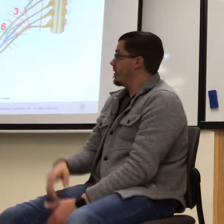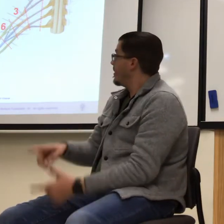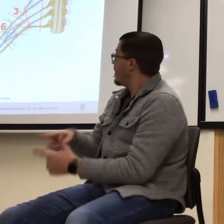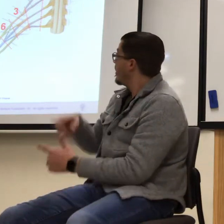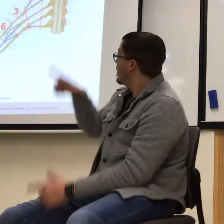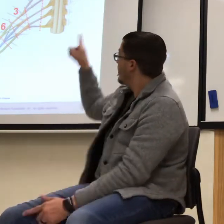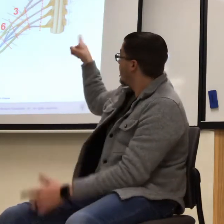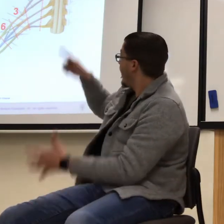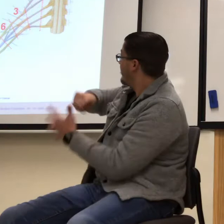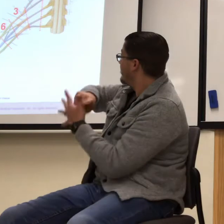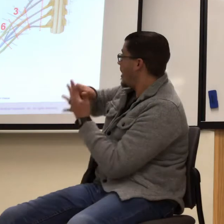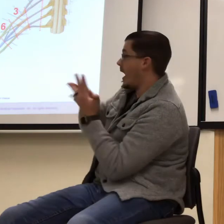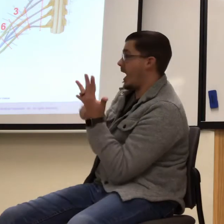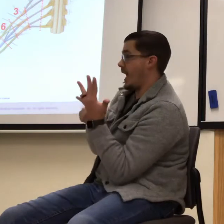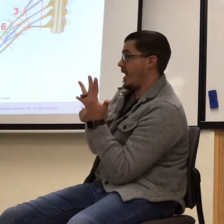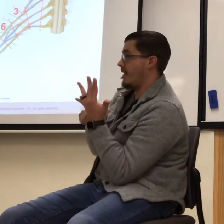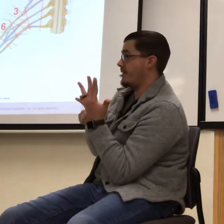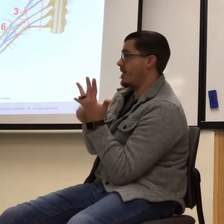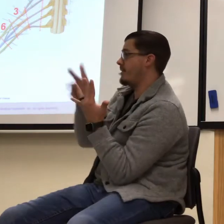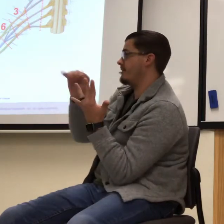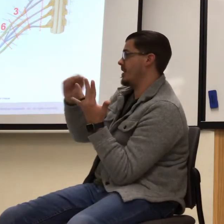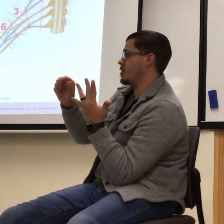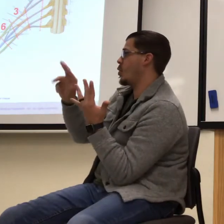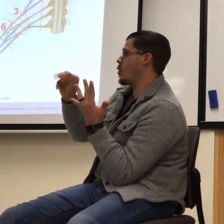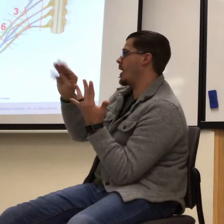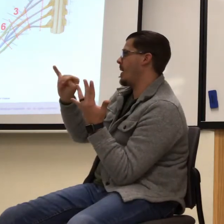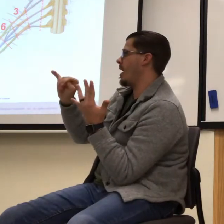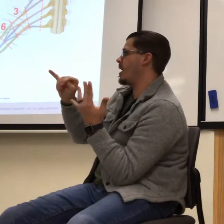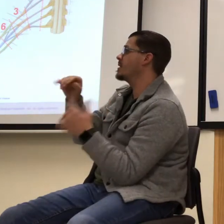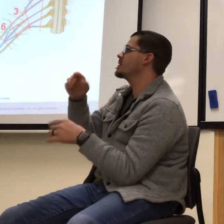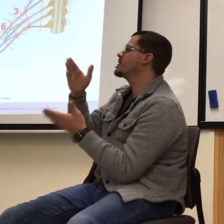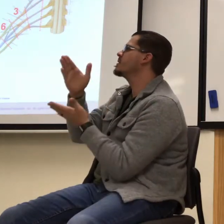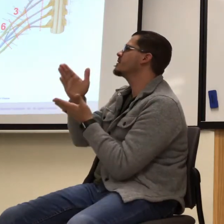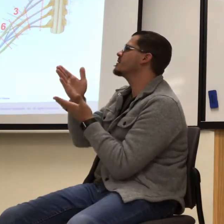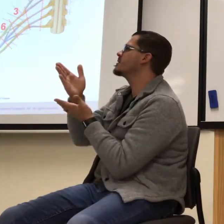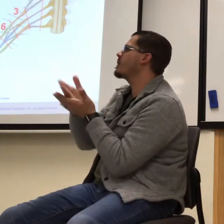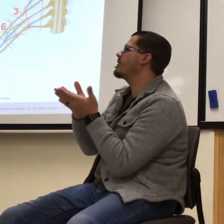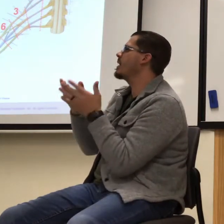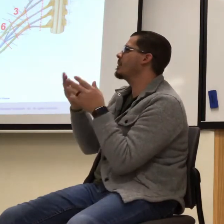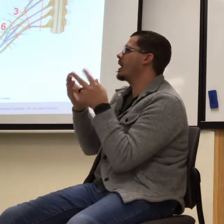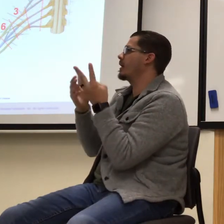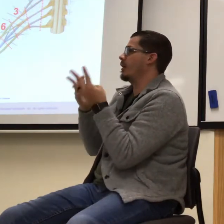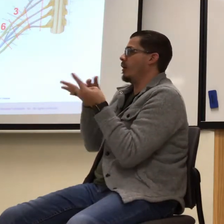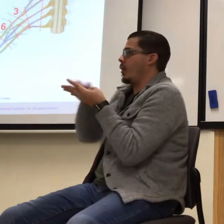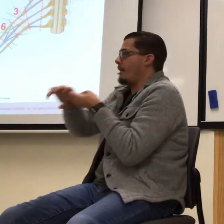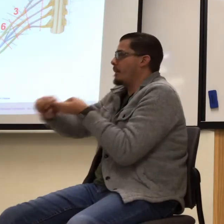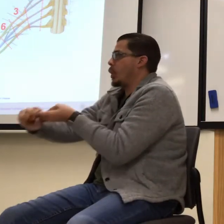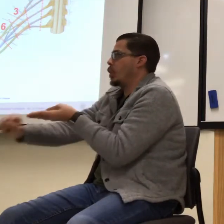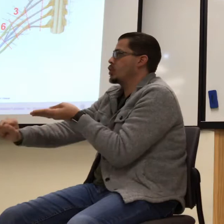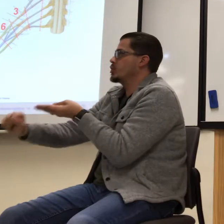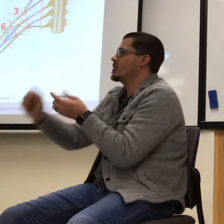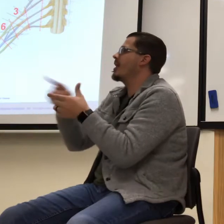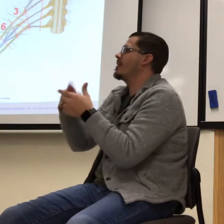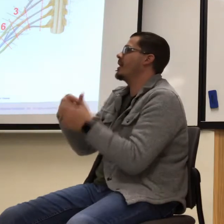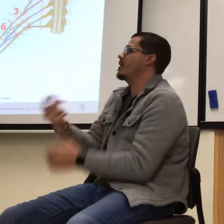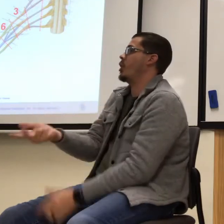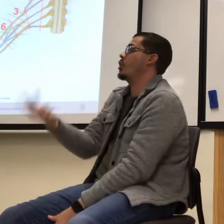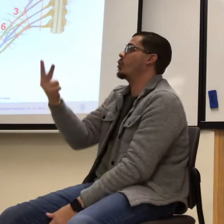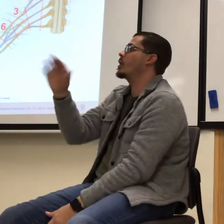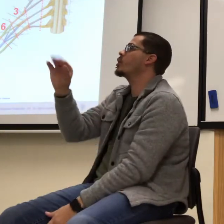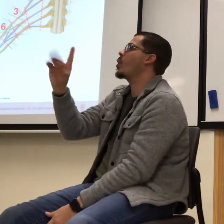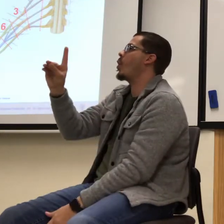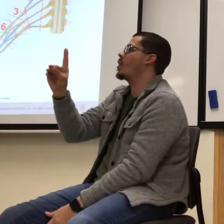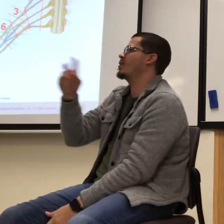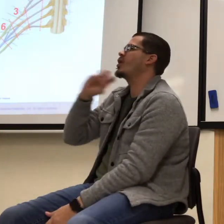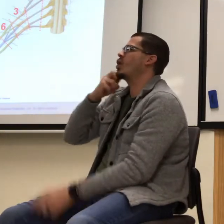five ventral rami. As you can see, some of them merge, and we're going to get three cords. Okay, nerves called cords. Let